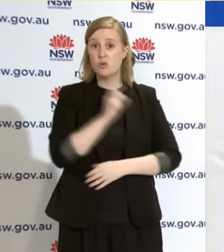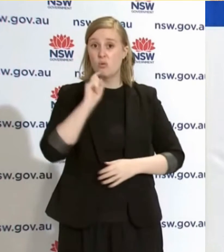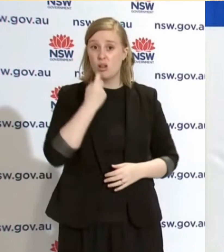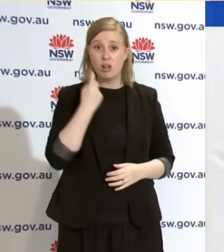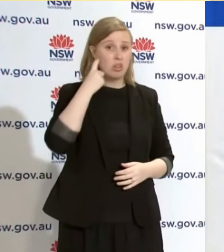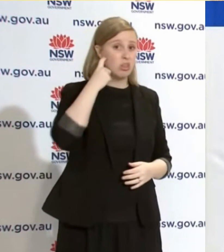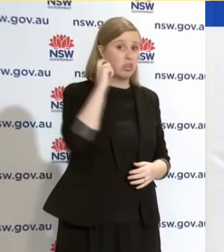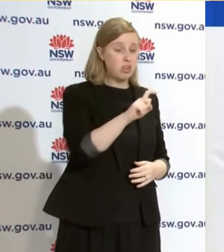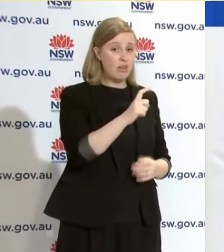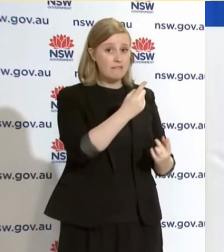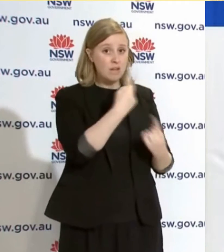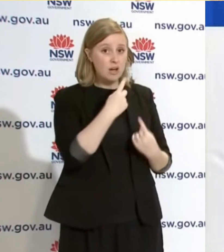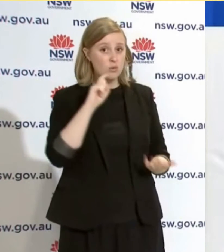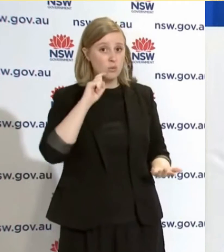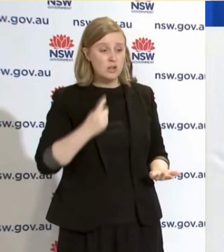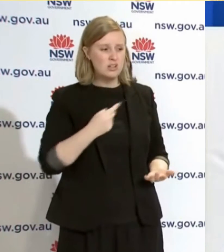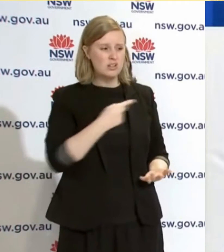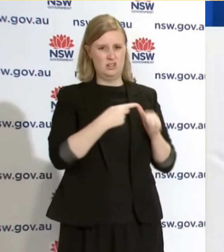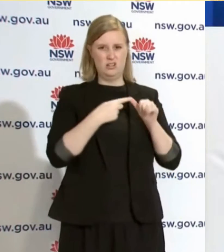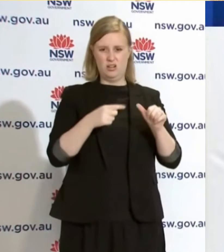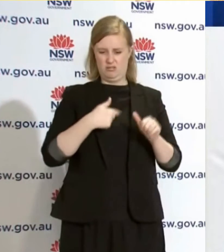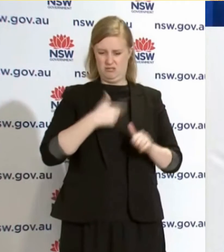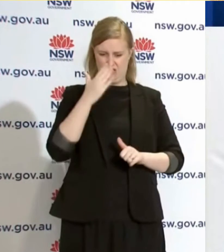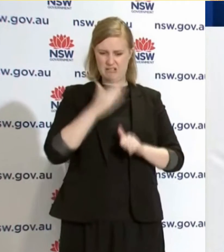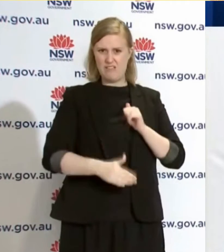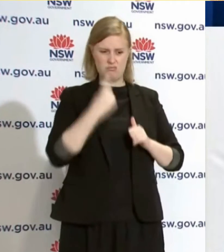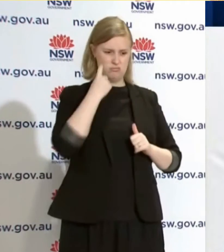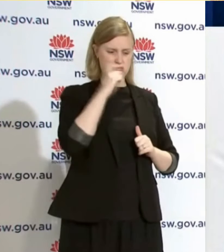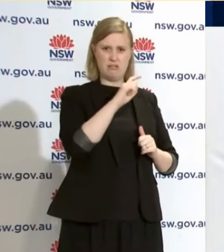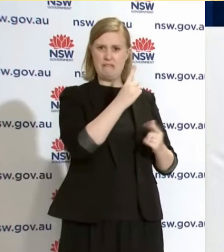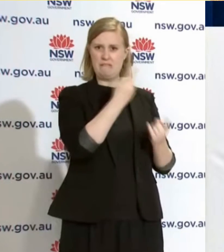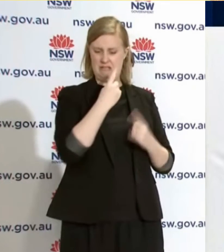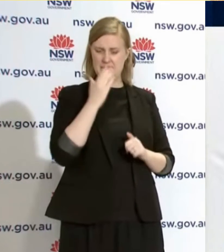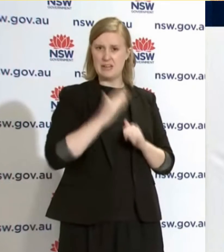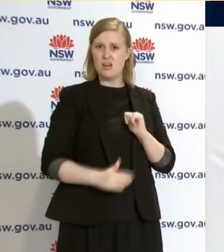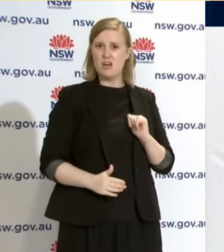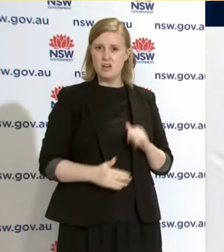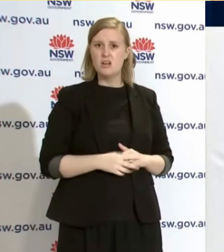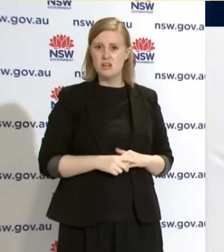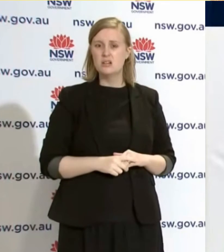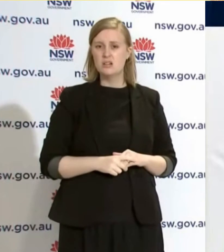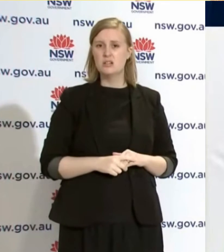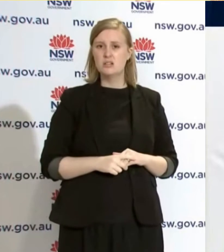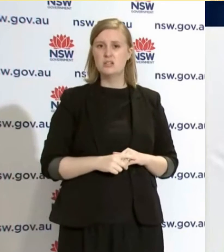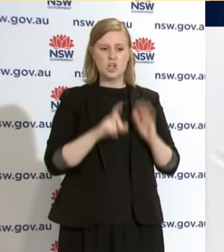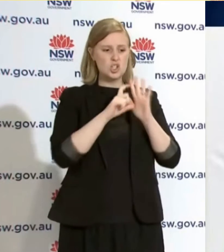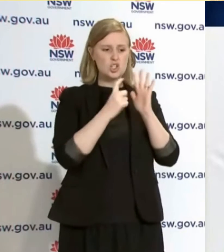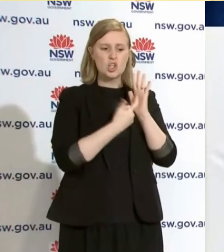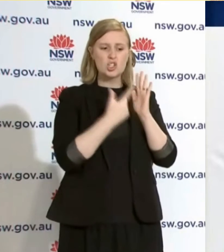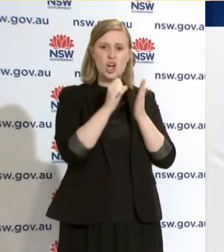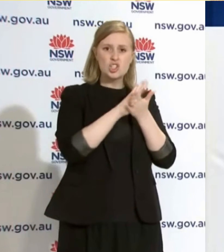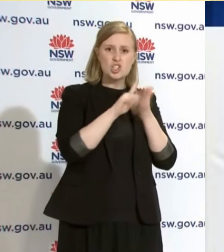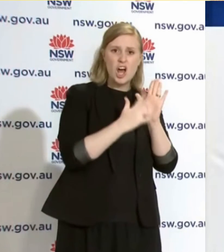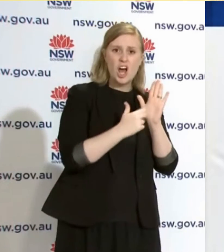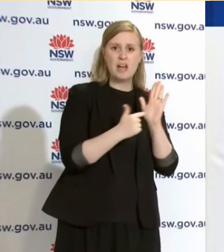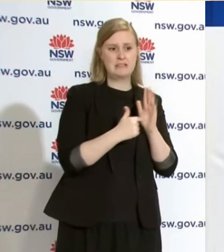is completely contradicts the health advice. That's not what we do. And Dr. Chant and myself and key members of our team have been having these